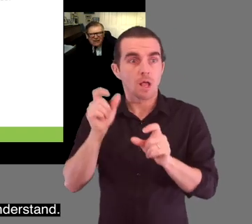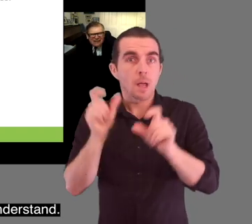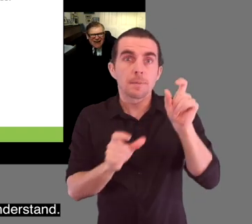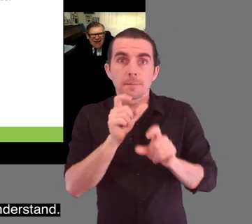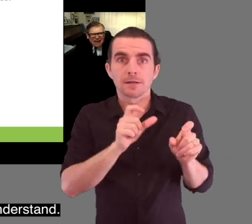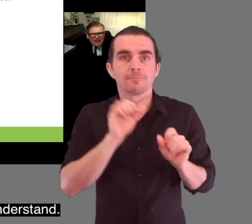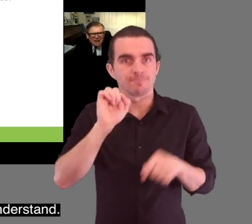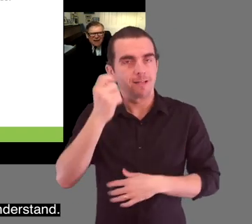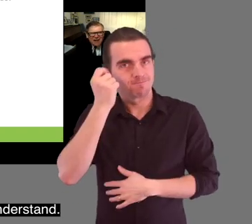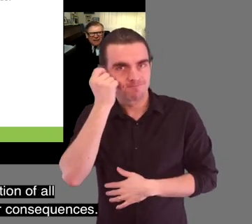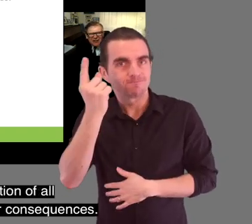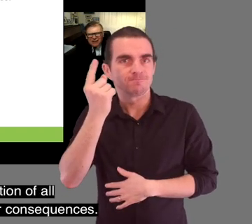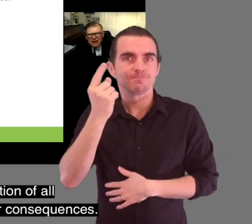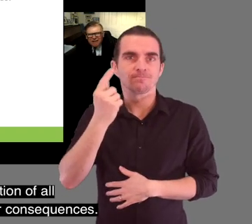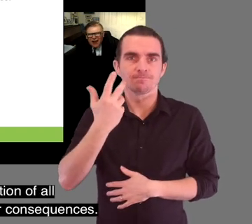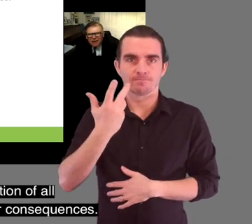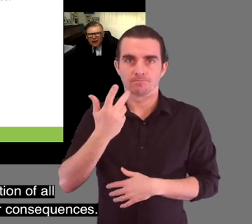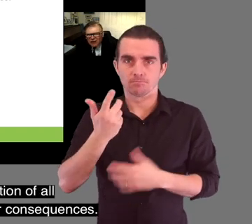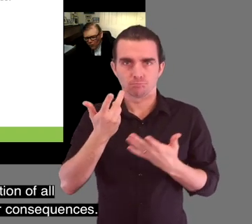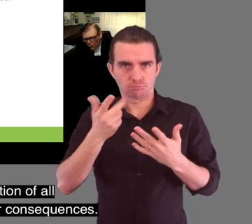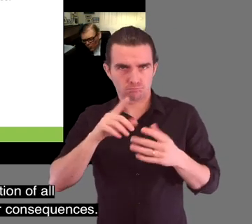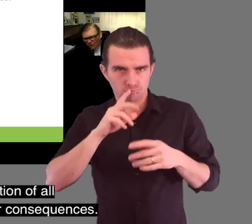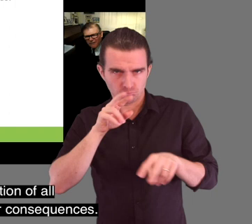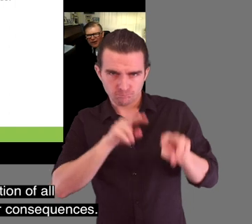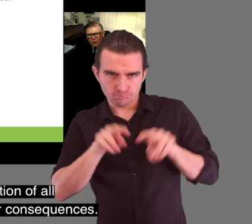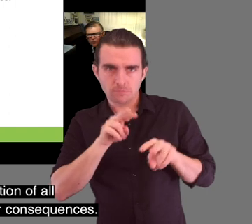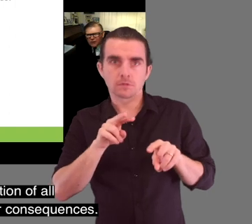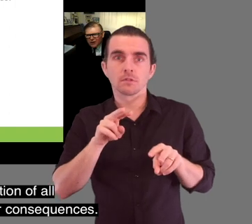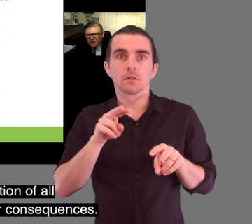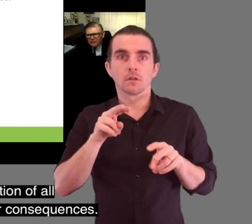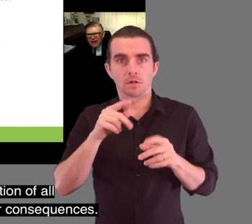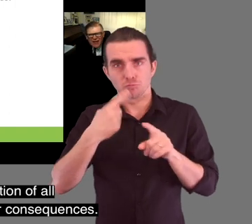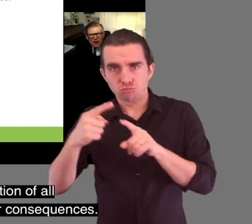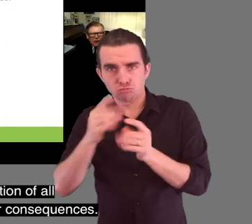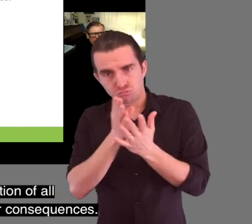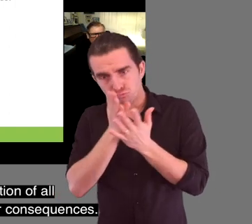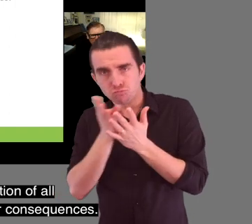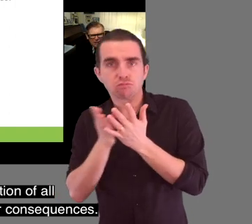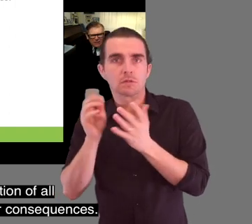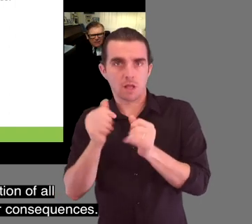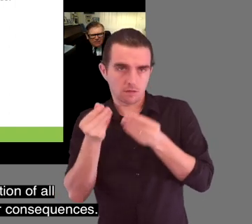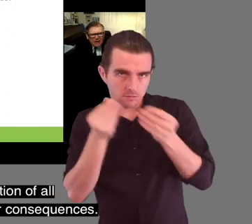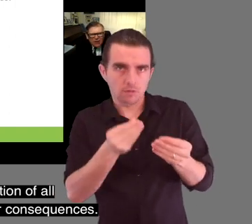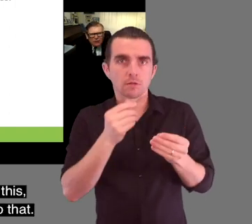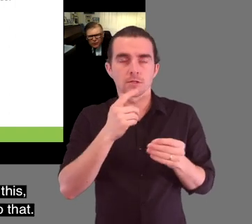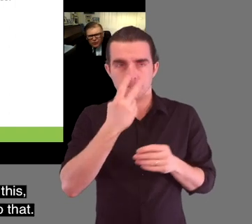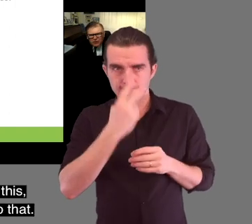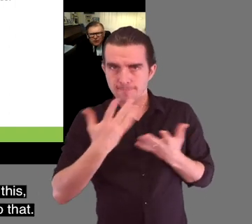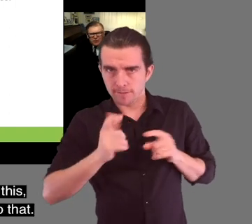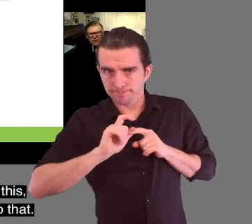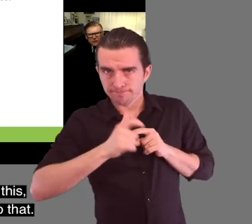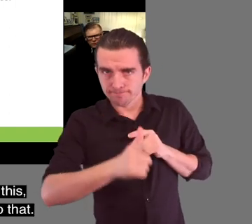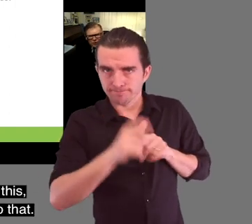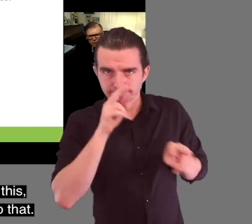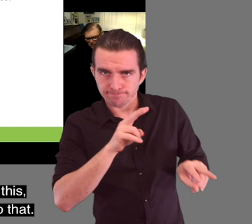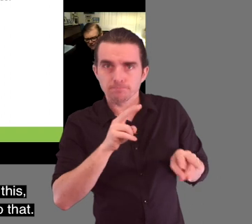can understand, that there is an evaluation of all available alternatives and their consequences. Do you want to